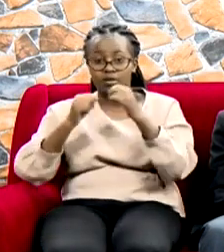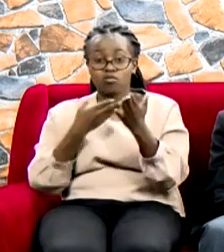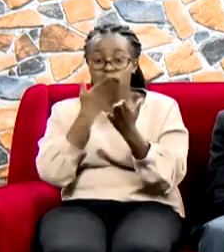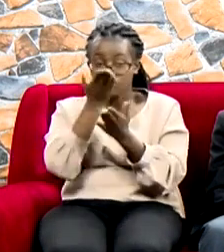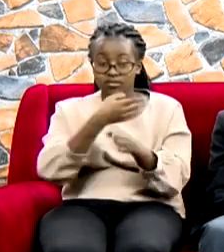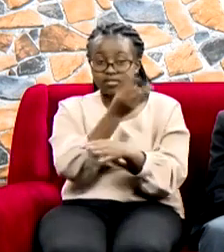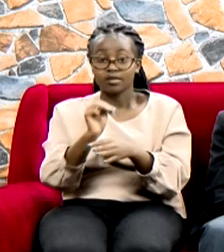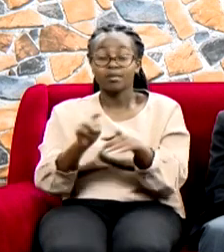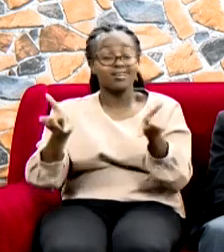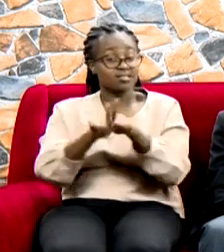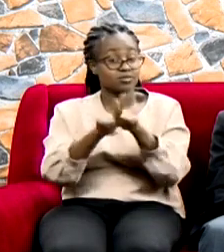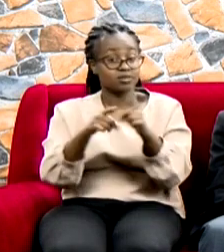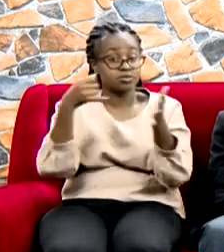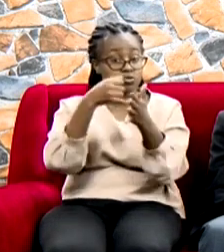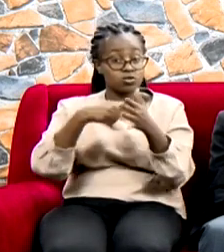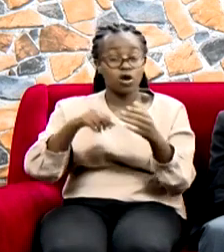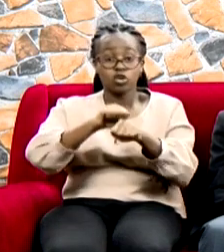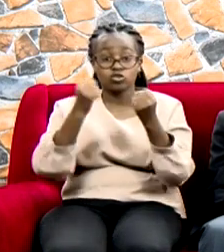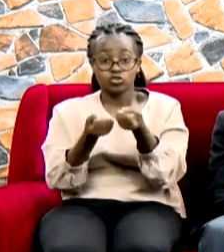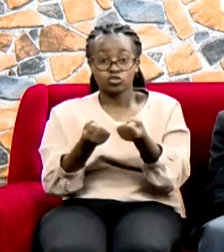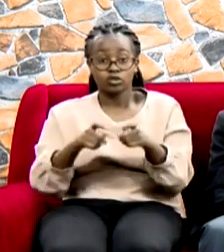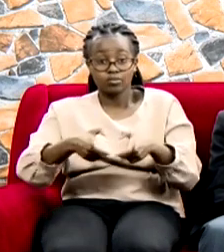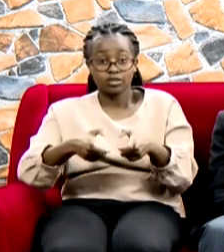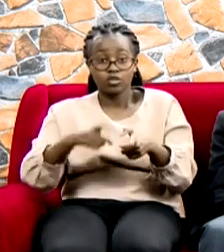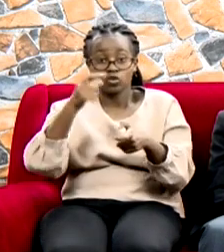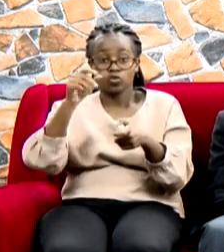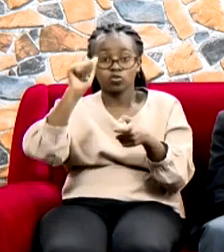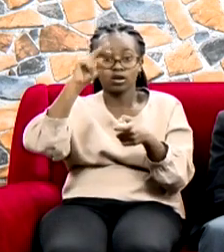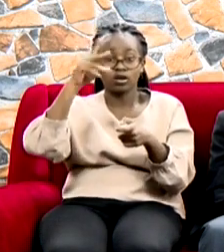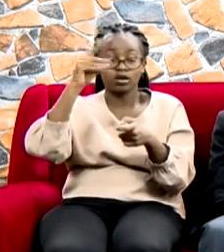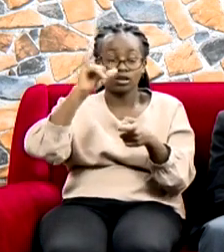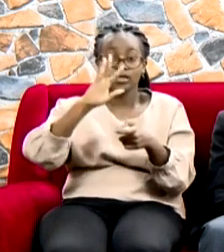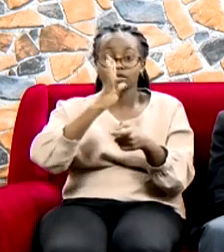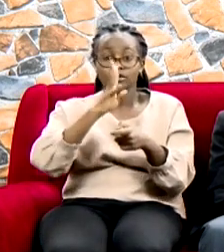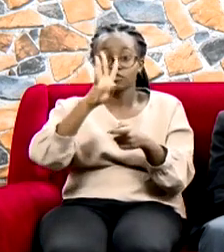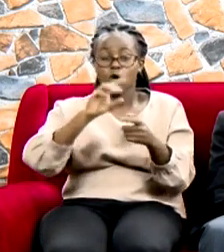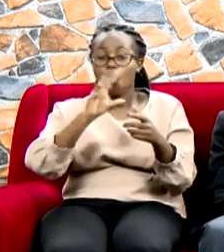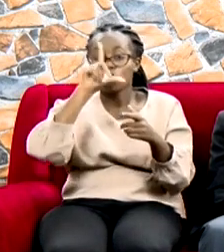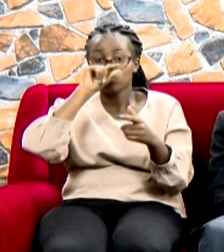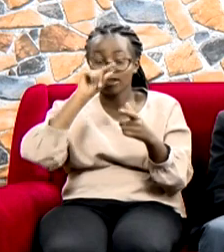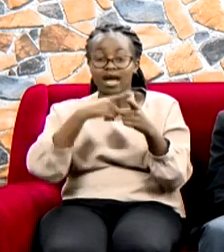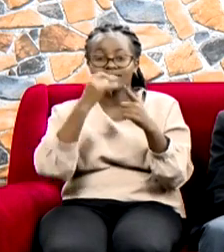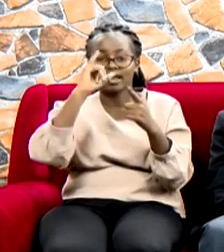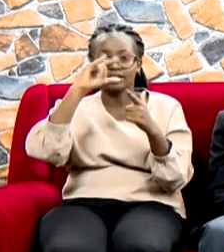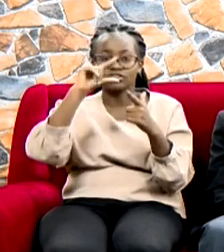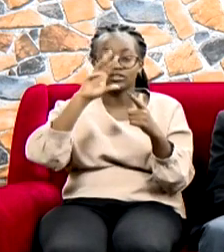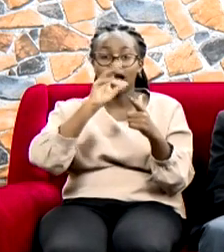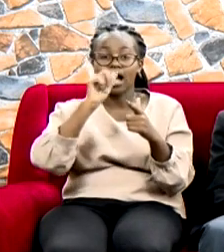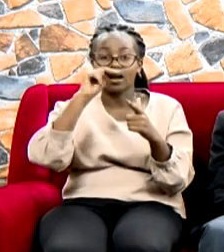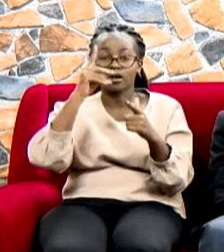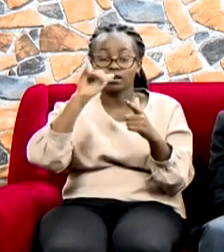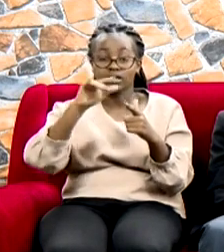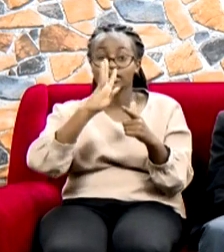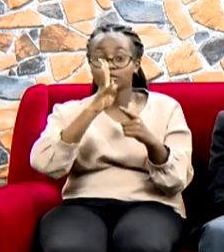answer them. And also engage with us on social media. You can go to Andy Speaks 4 on Twitter, and on Instagram it is Andy